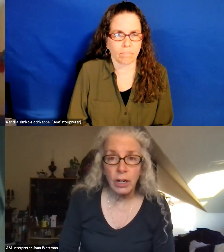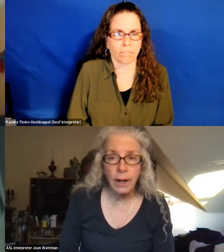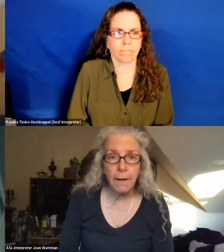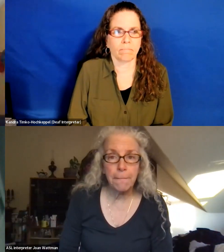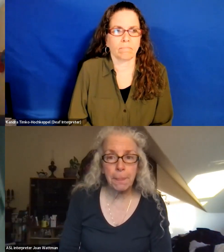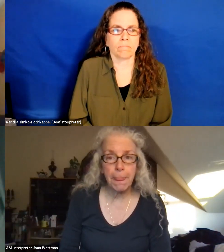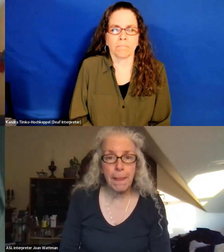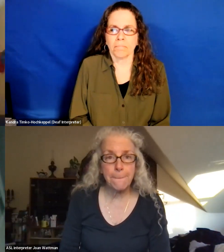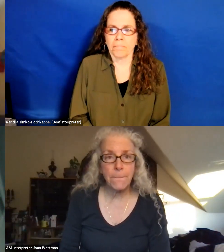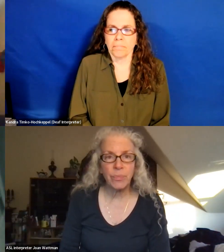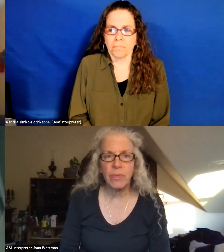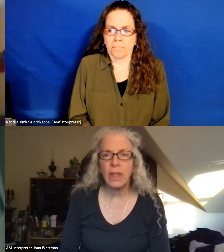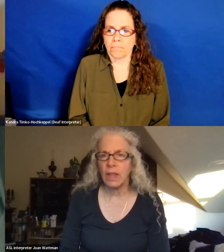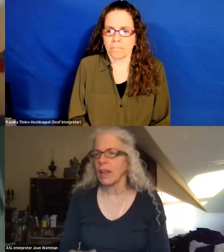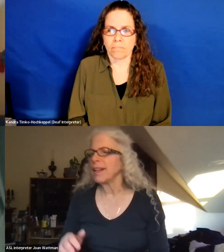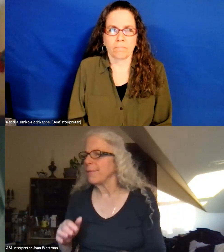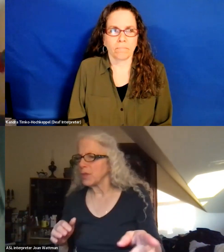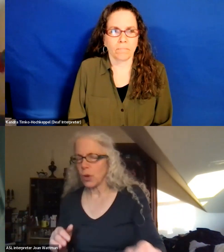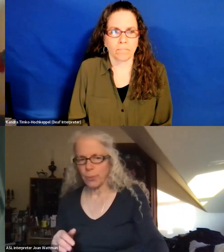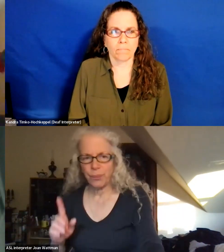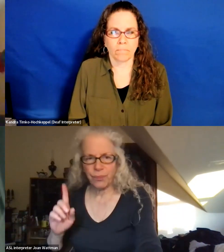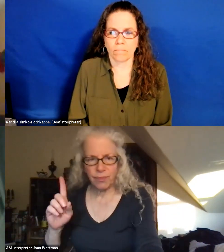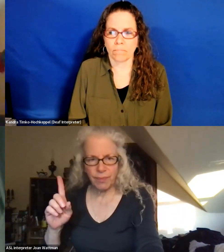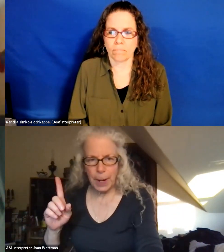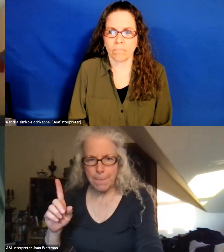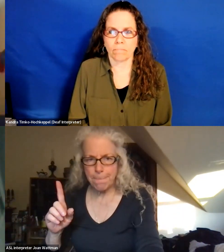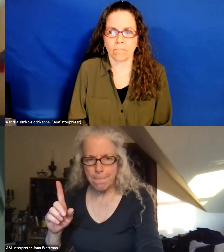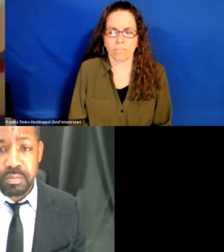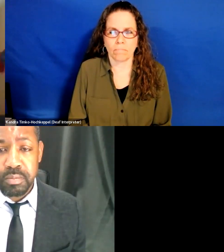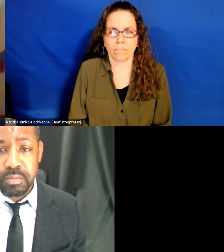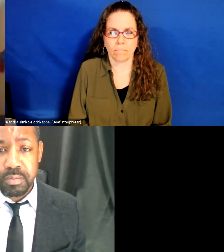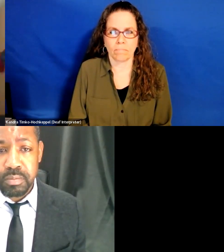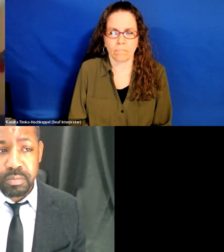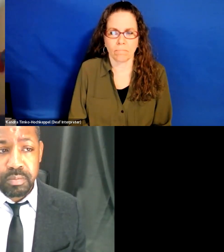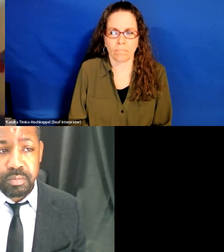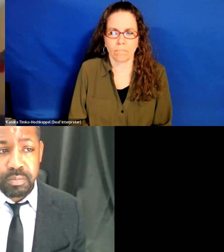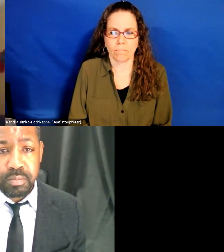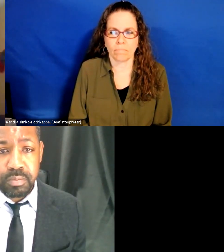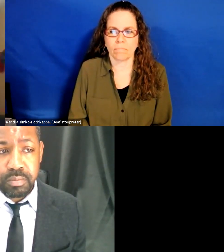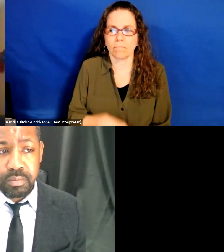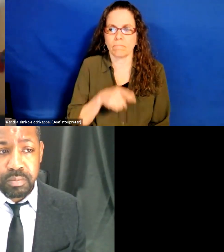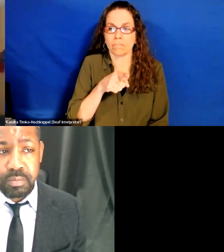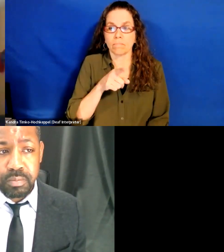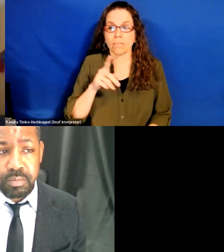prefer. Why don't we do that? Let's ask the audience if they would like to make comments now or later in the meeting.